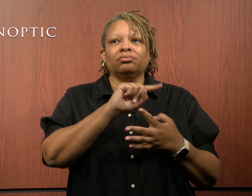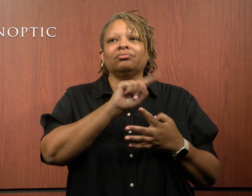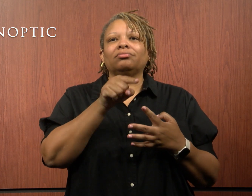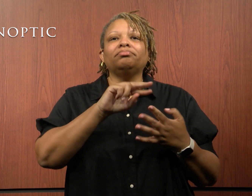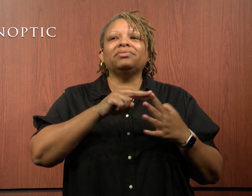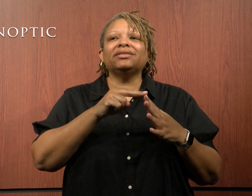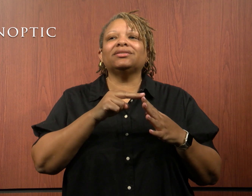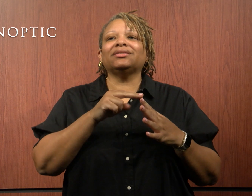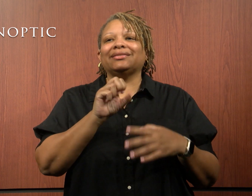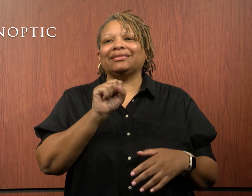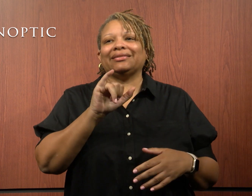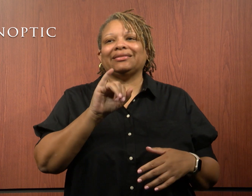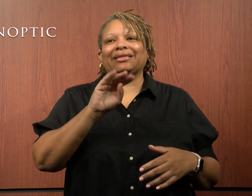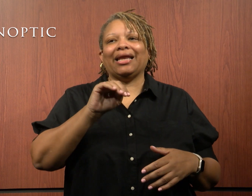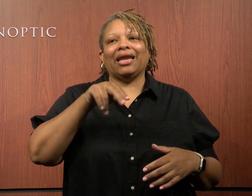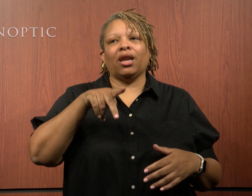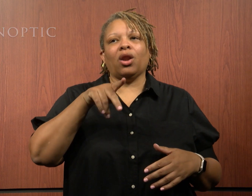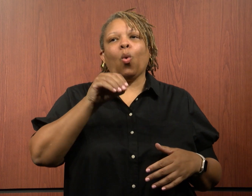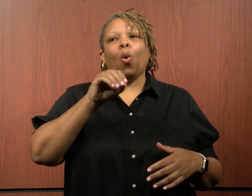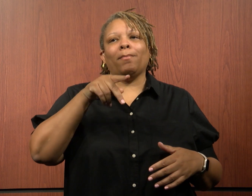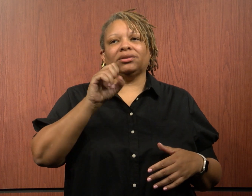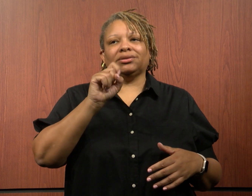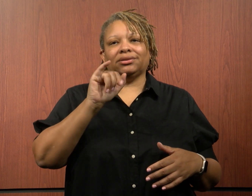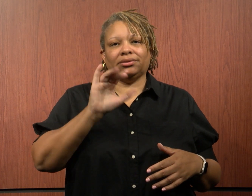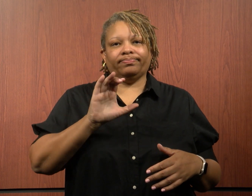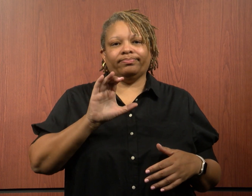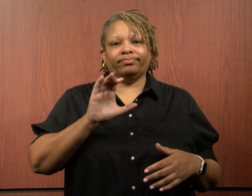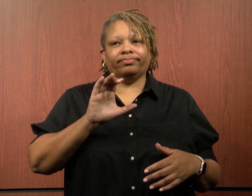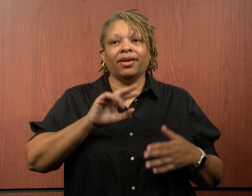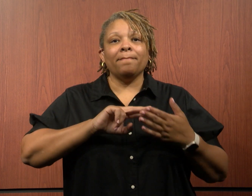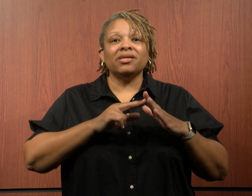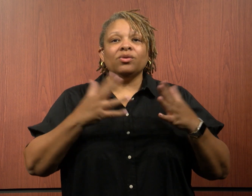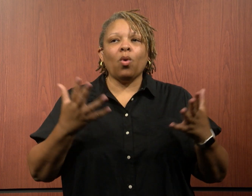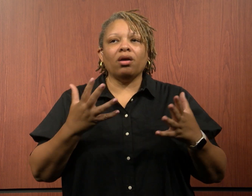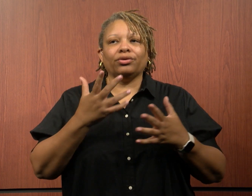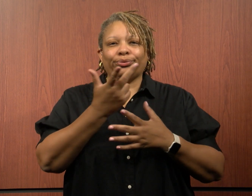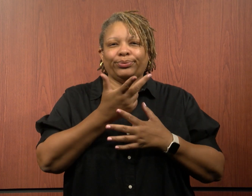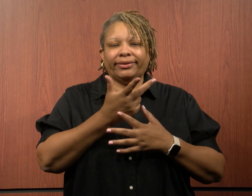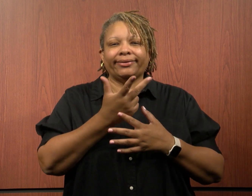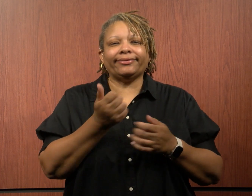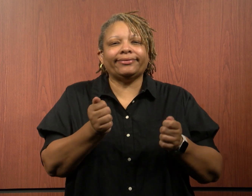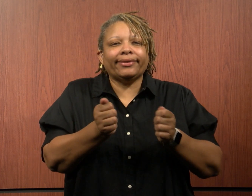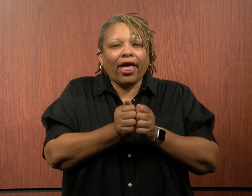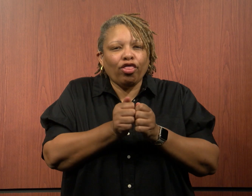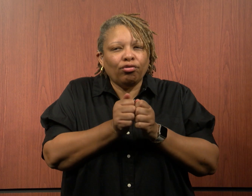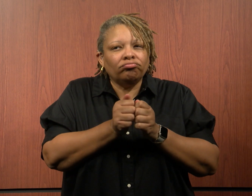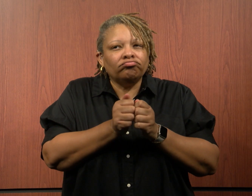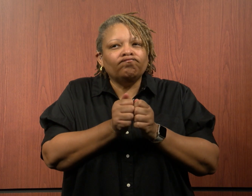Greek word meaning to see together. They are very similar in content and order. The 4th